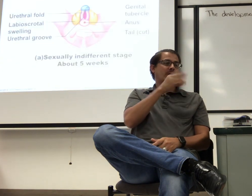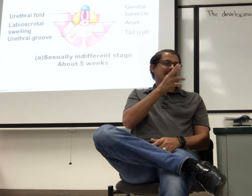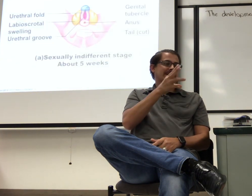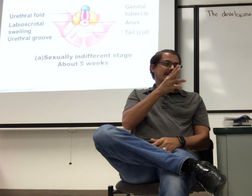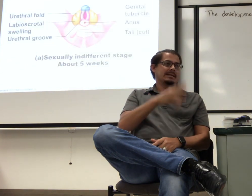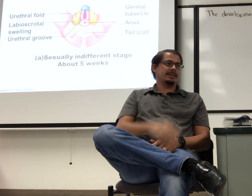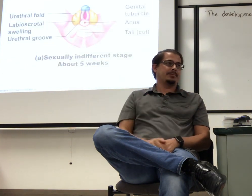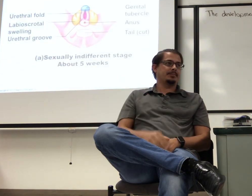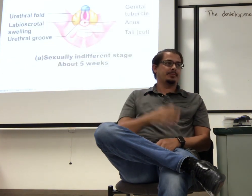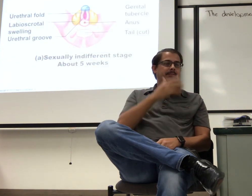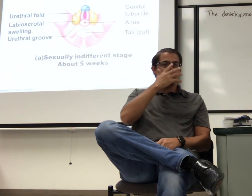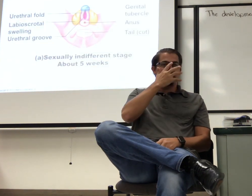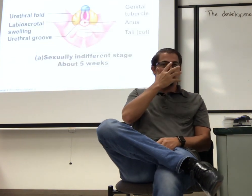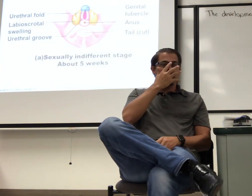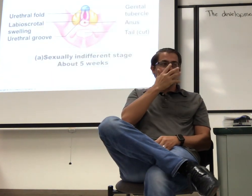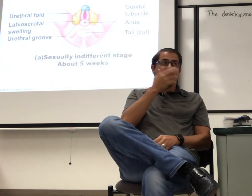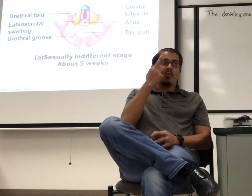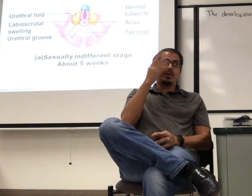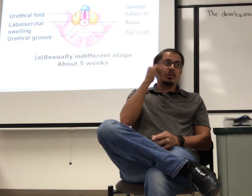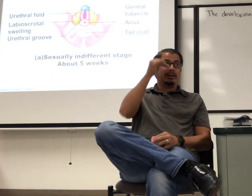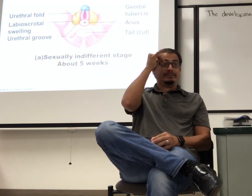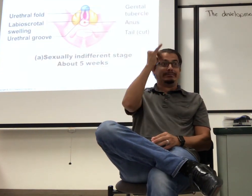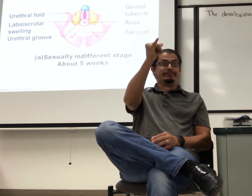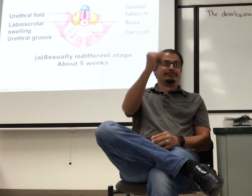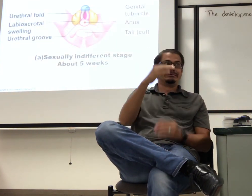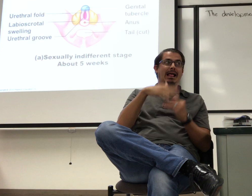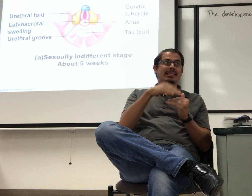but before that we'll kind of compare